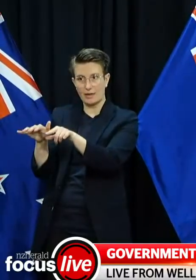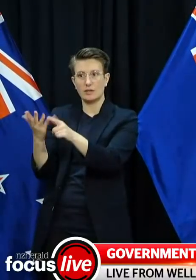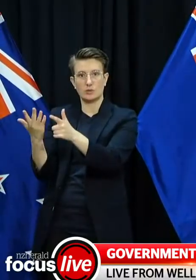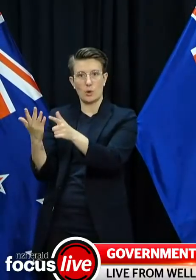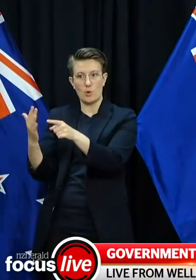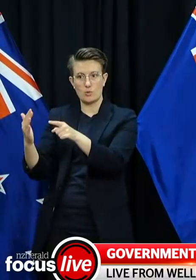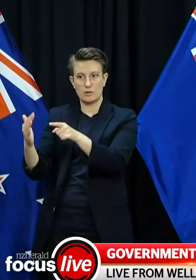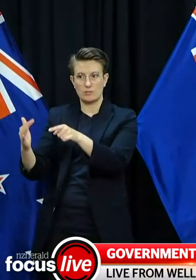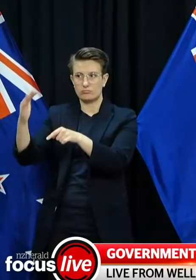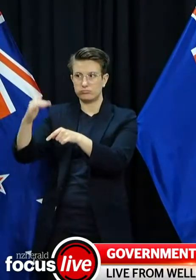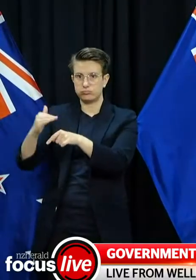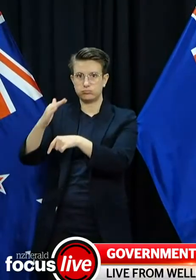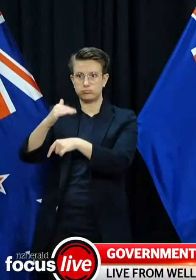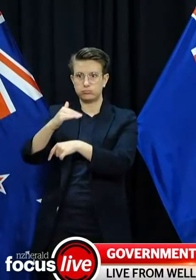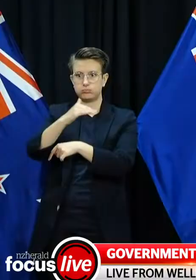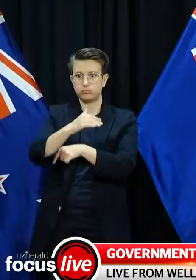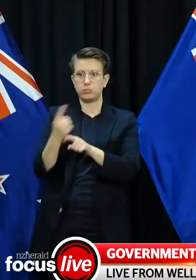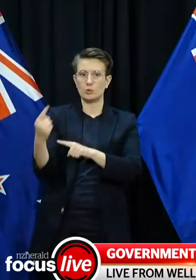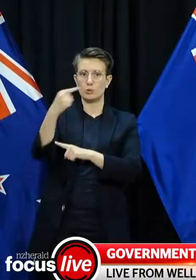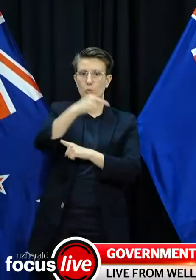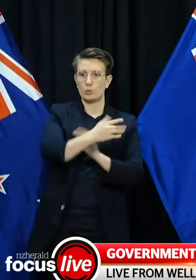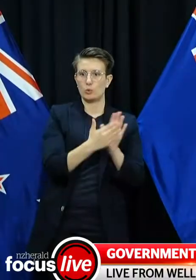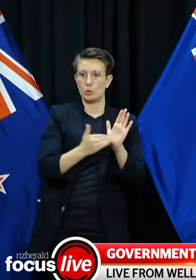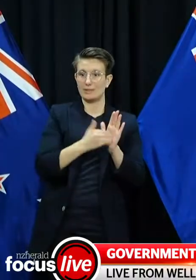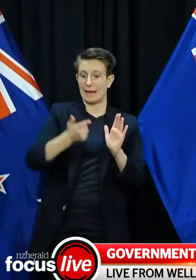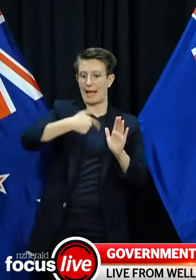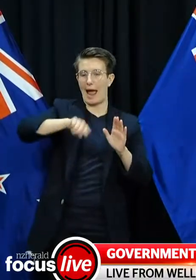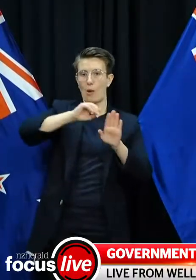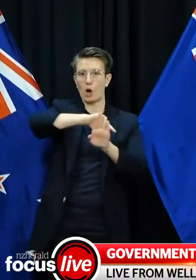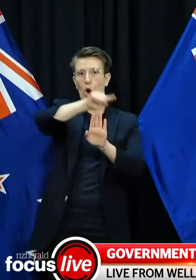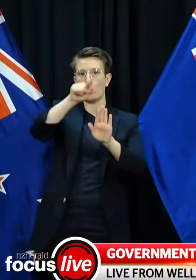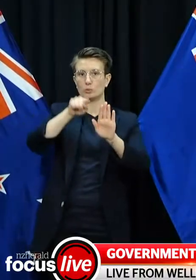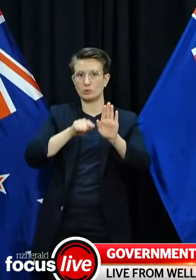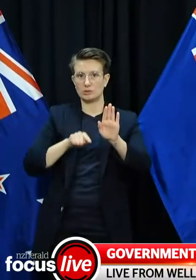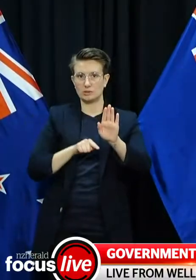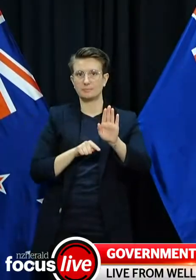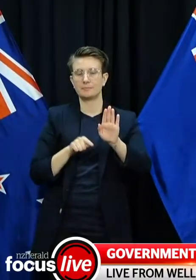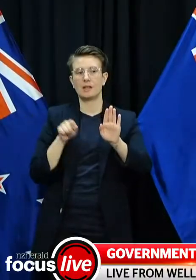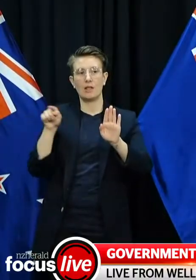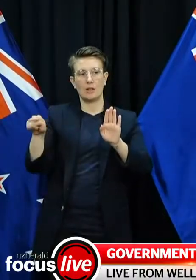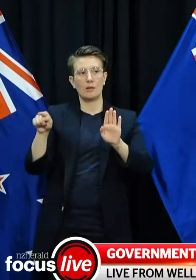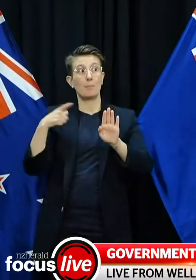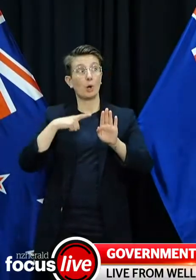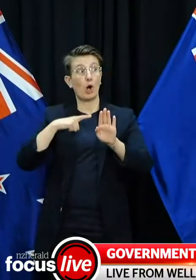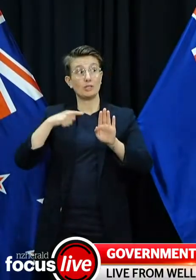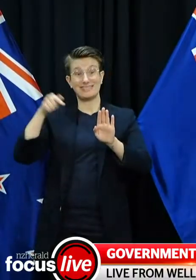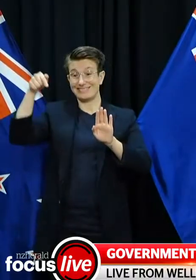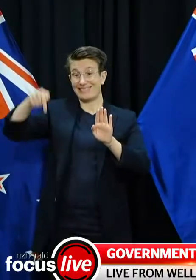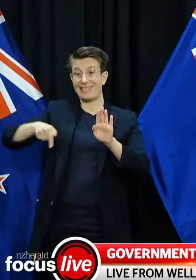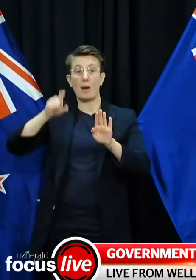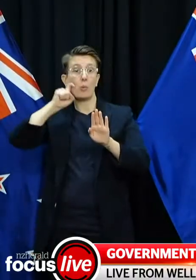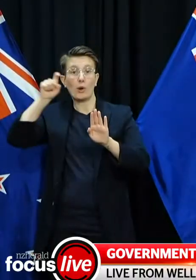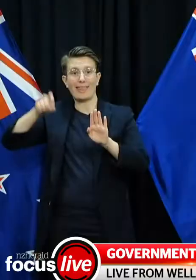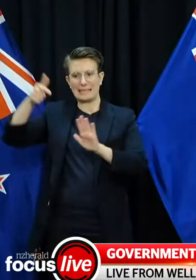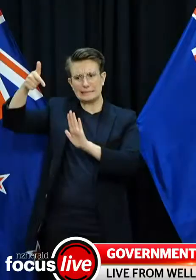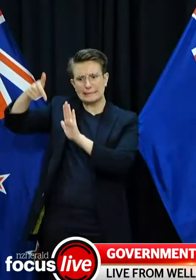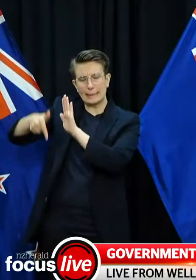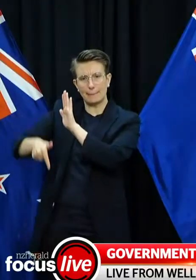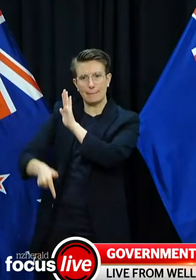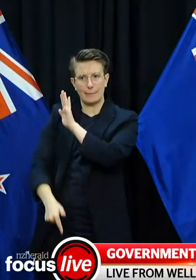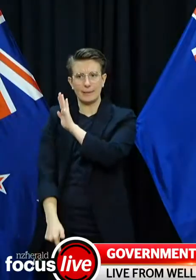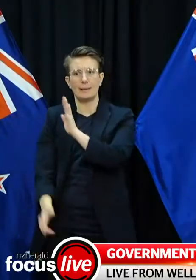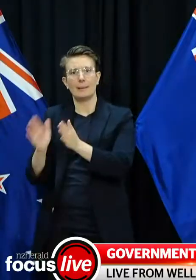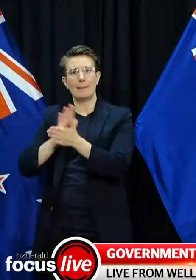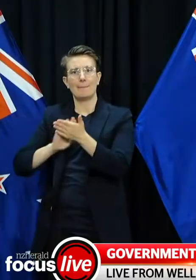deep water of the trench, the waves move very, very quickly, and that means that those waves arriving in, say, East Cape are